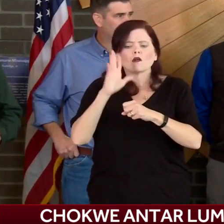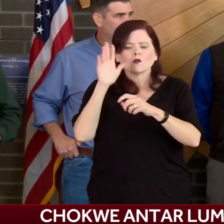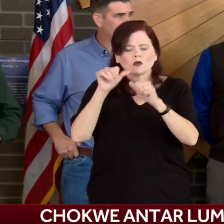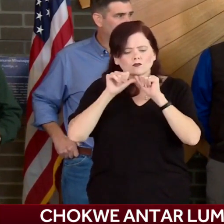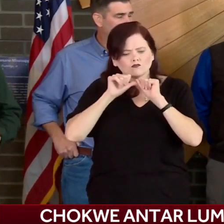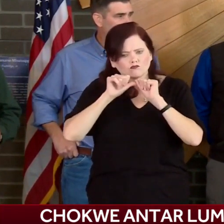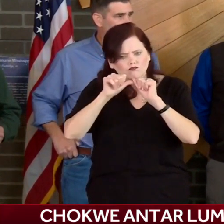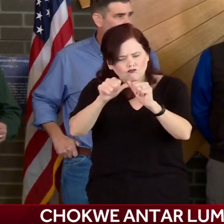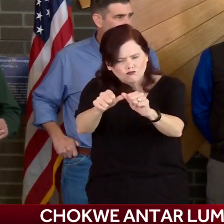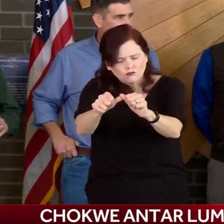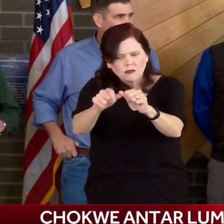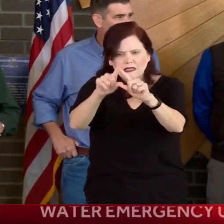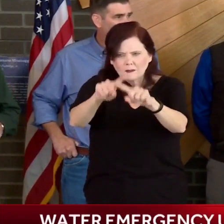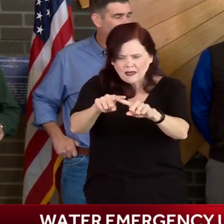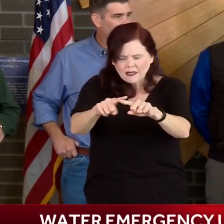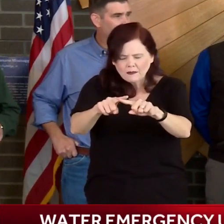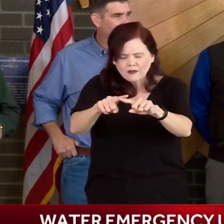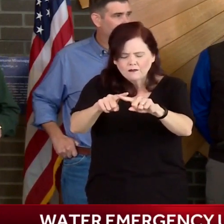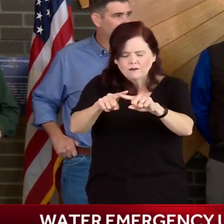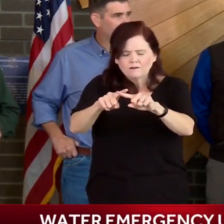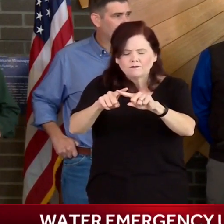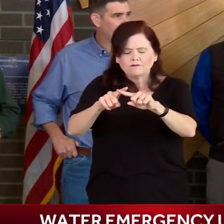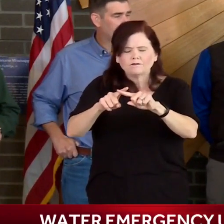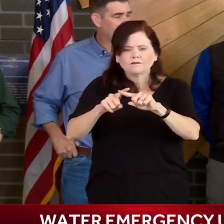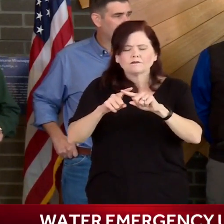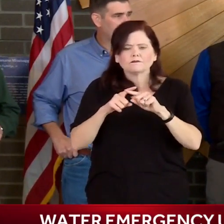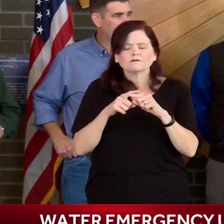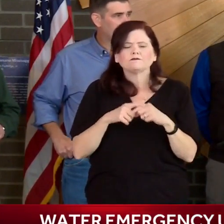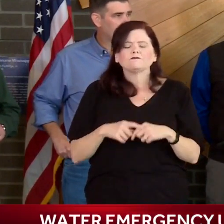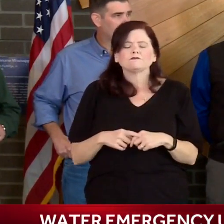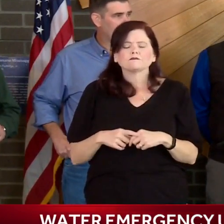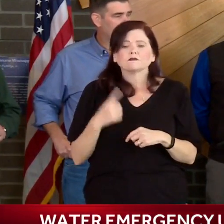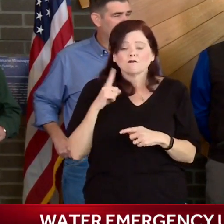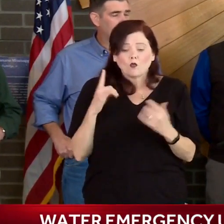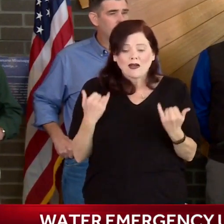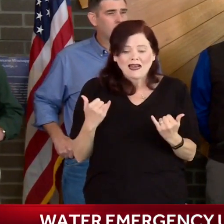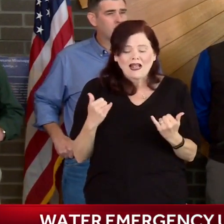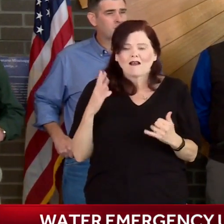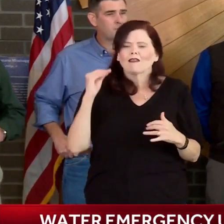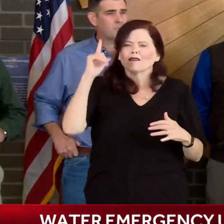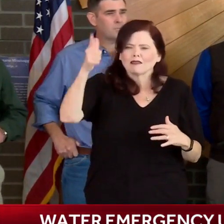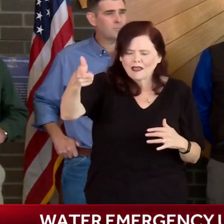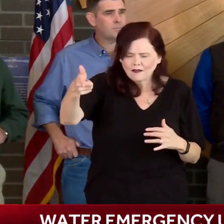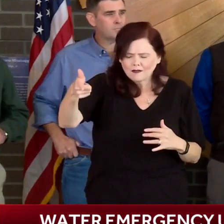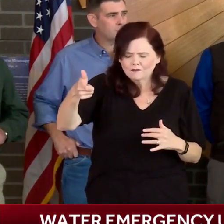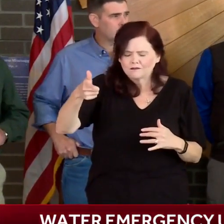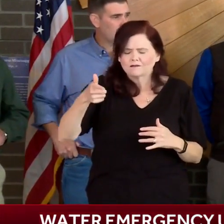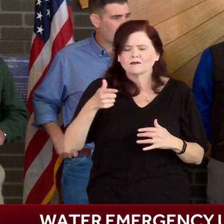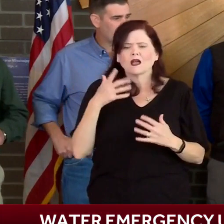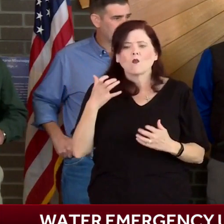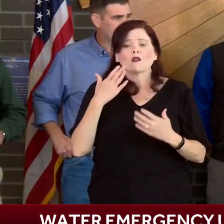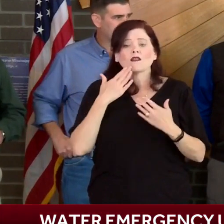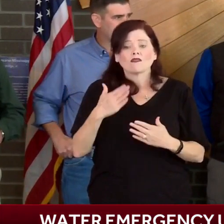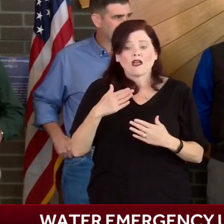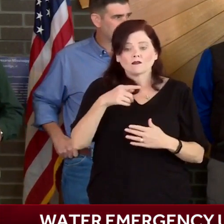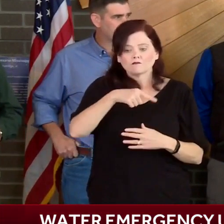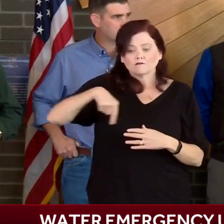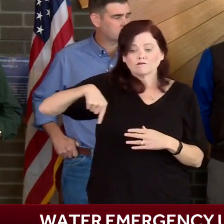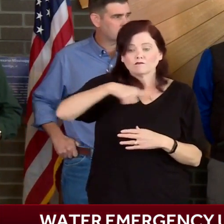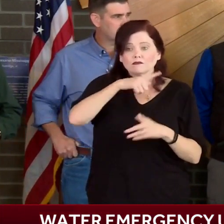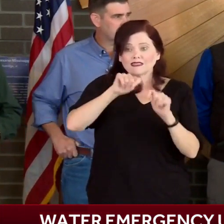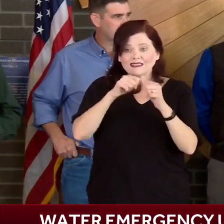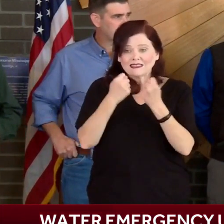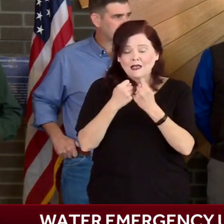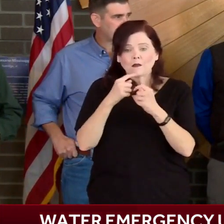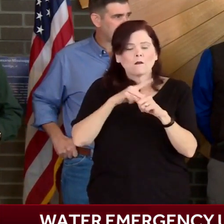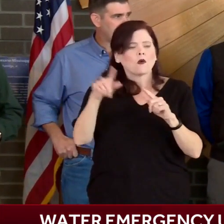reliability in the near future, but for the very distant future as well. I want to thank not only this team, but the team that you do